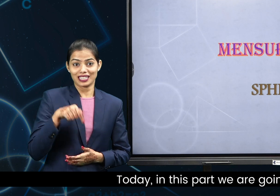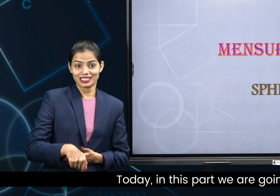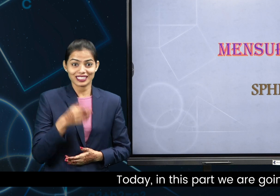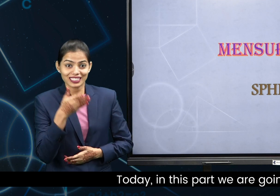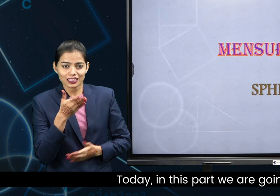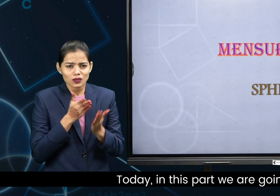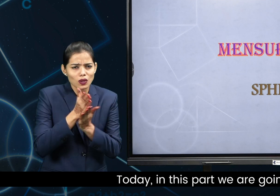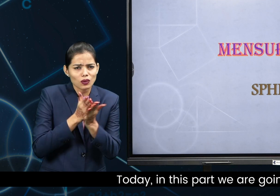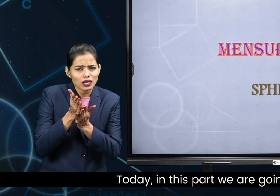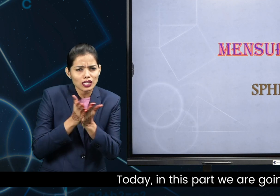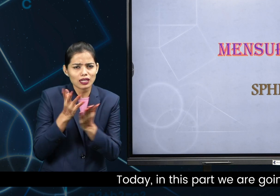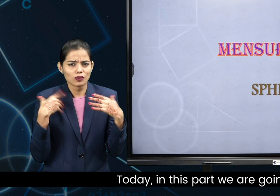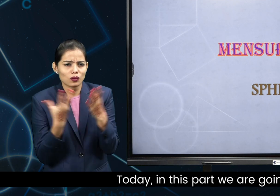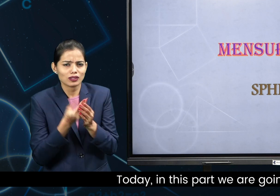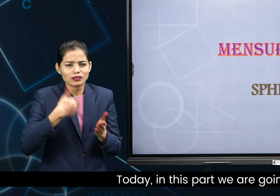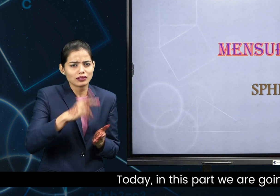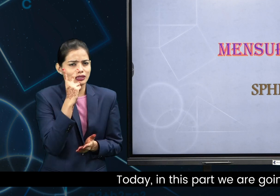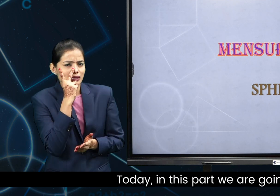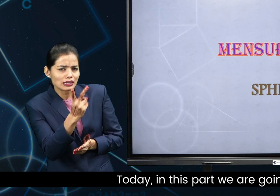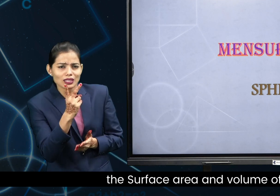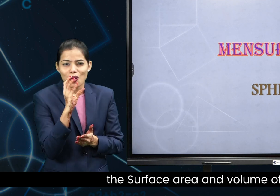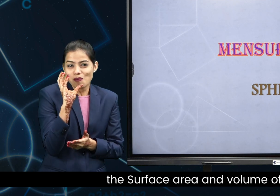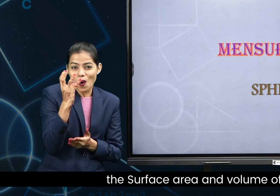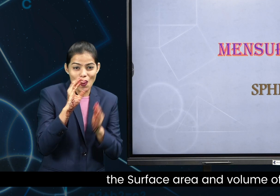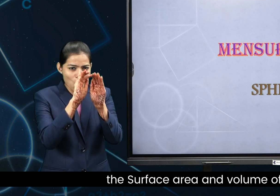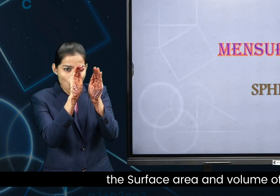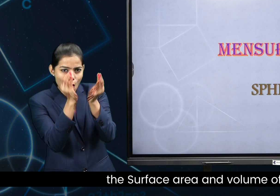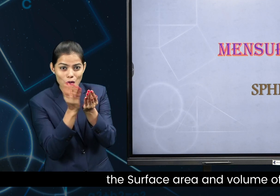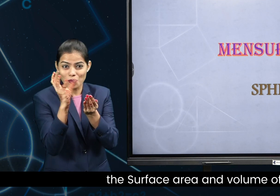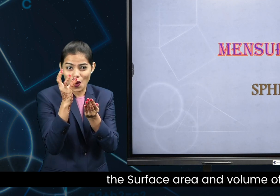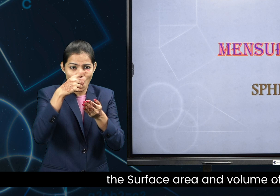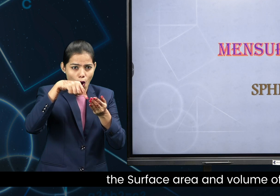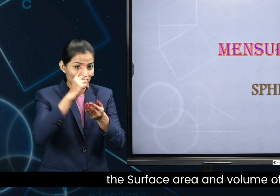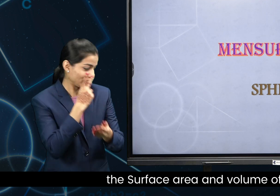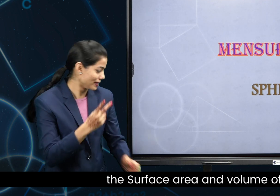Today, in this part, we are going to see the surface area and volume of a sphere.